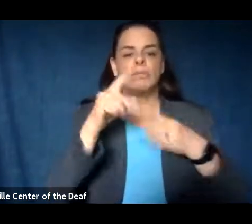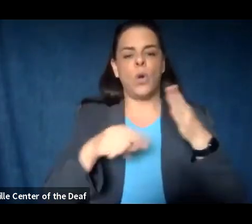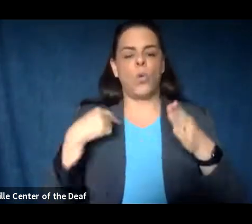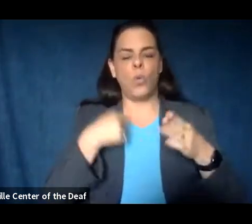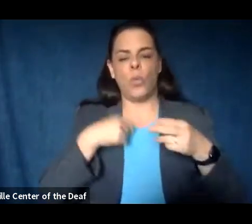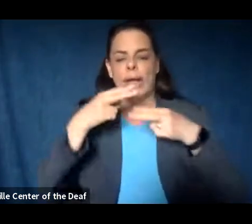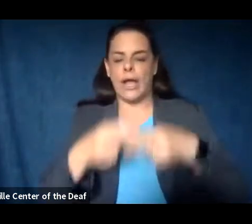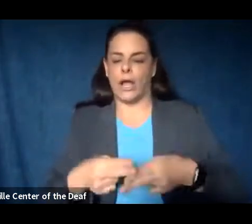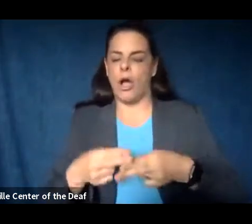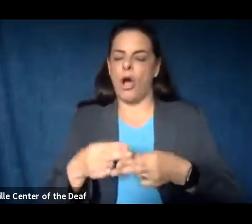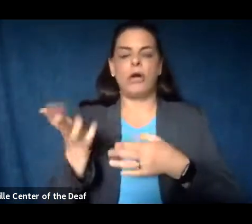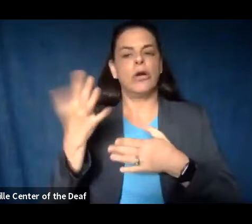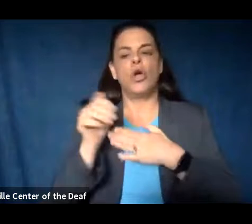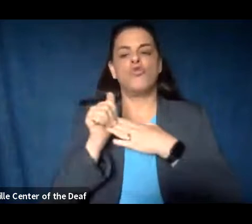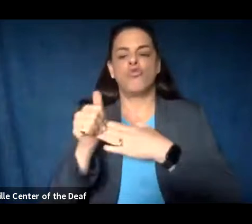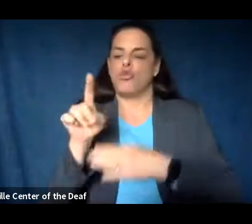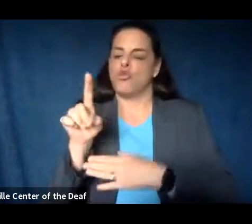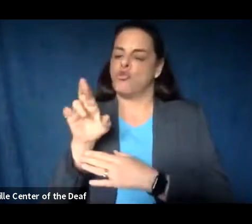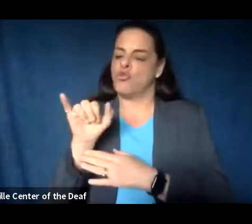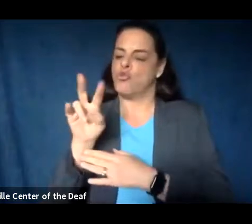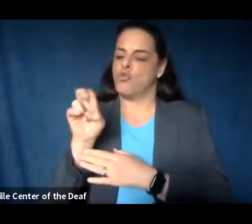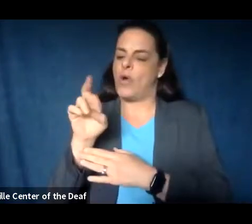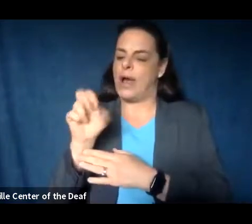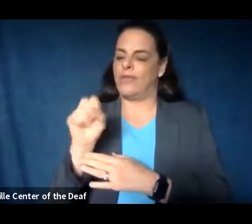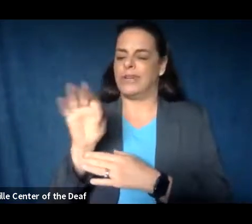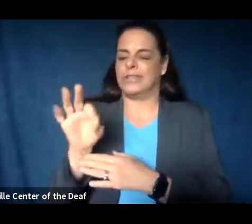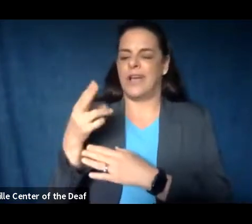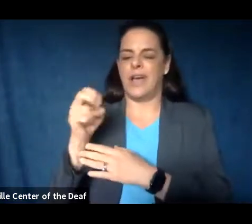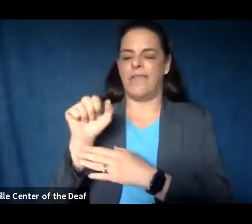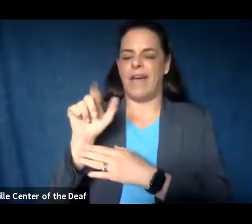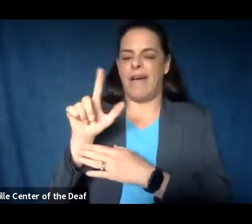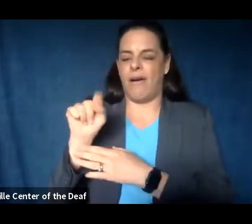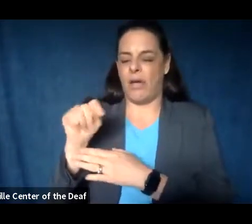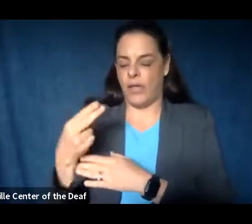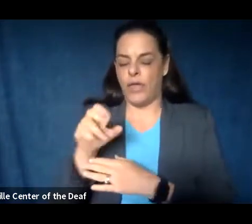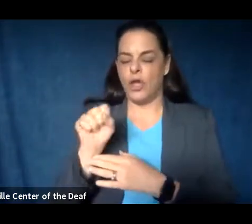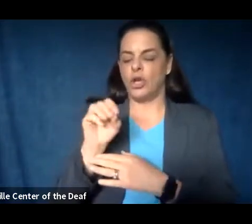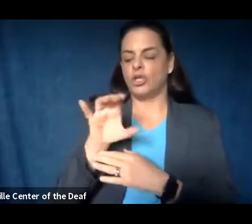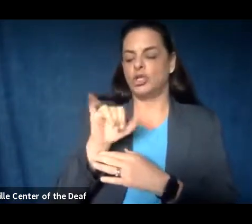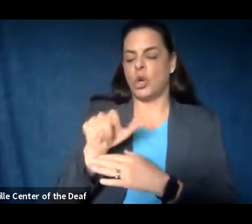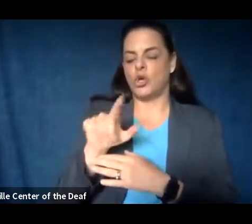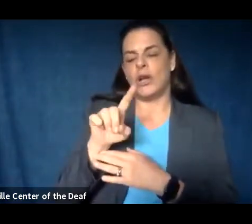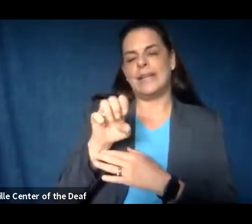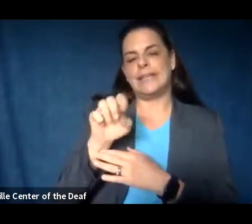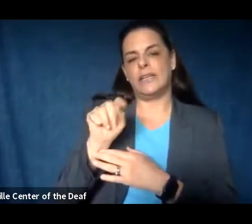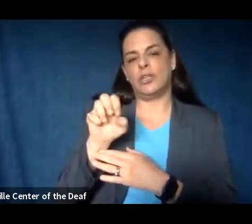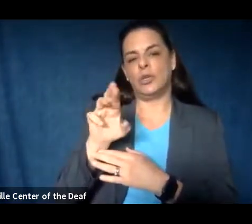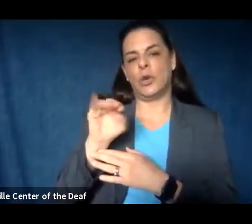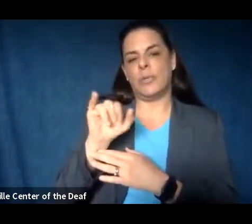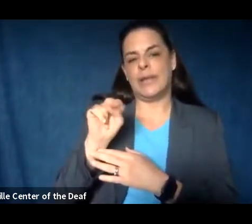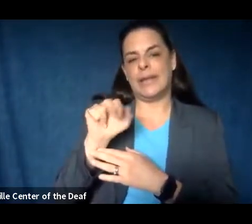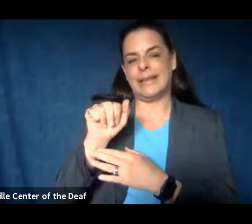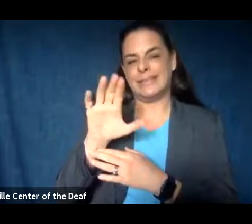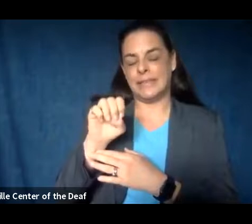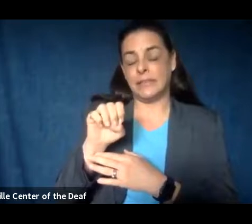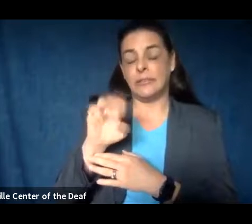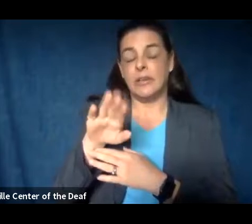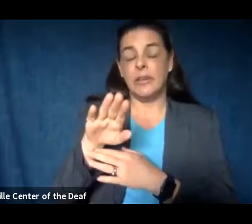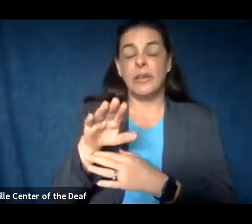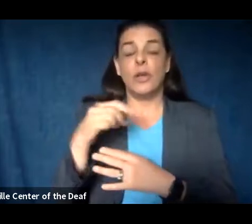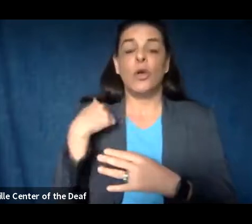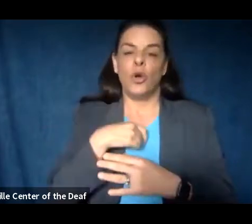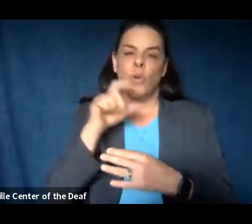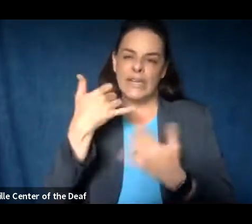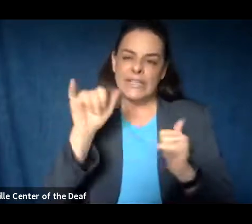or drivers of health. While much more needs to be done across our community and nation to ensure everyone has